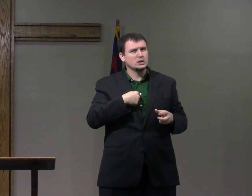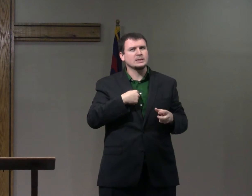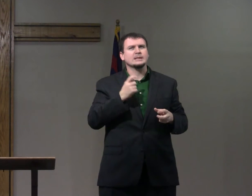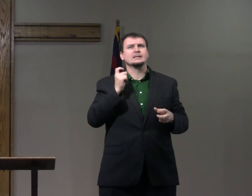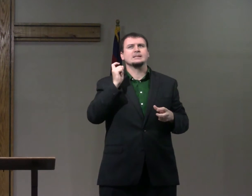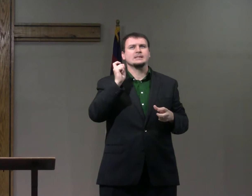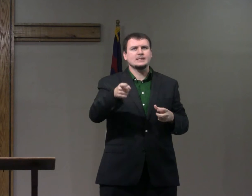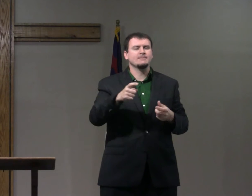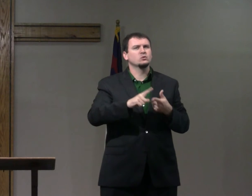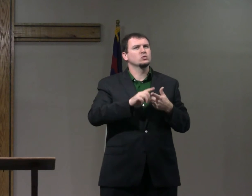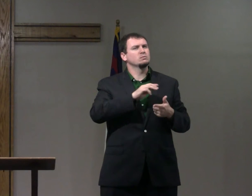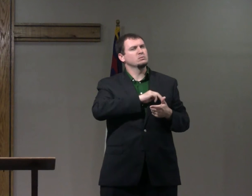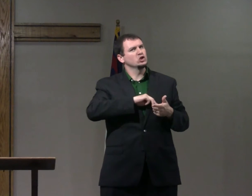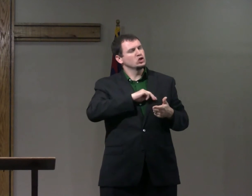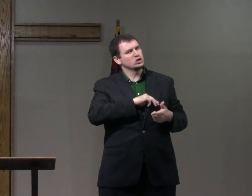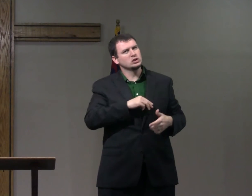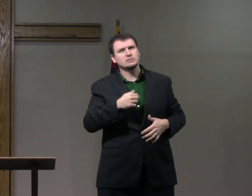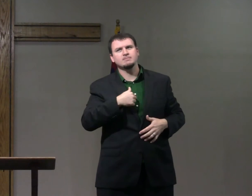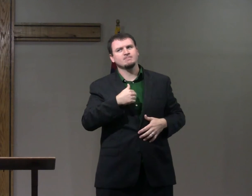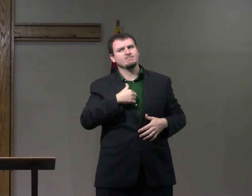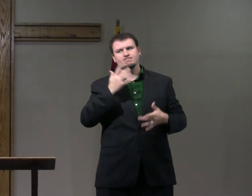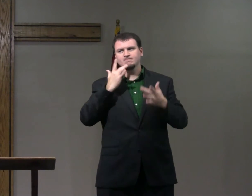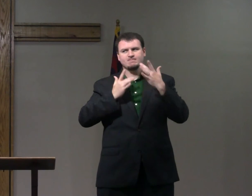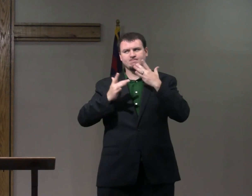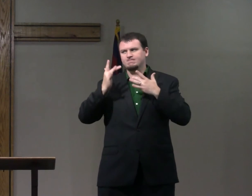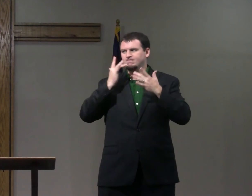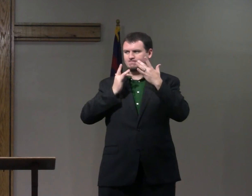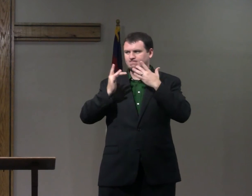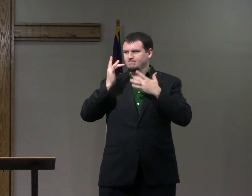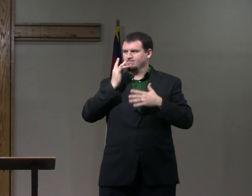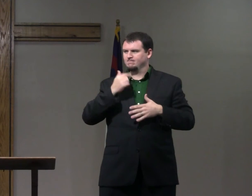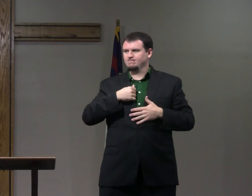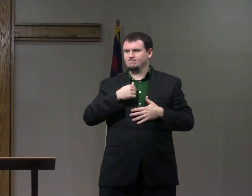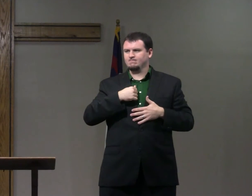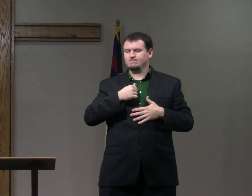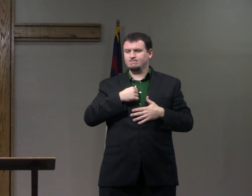you might say this is hard for me to give to missions because